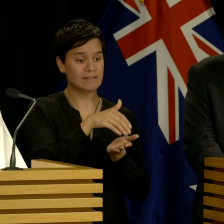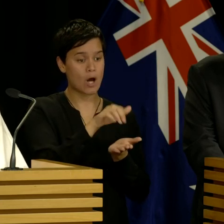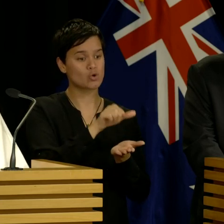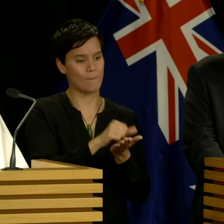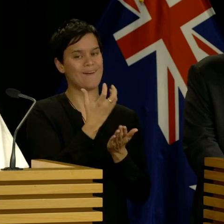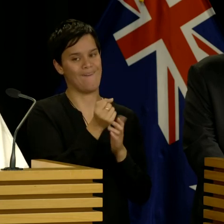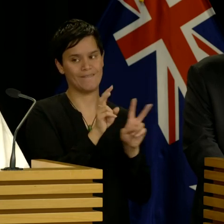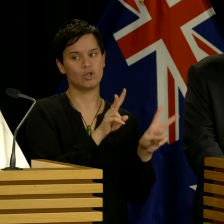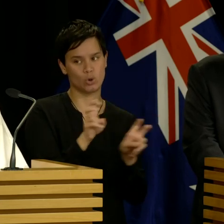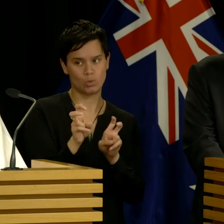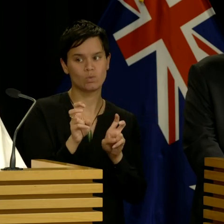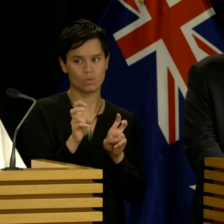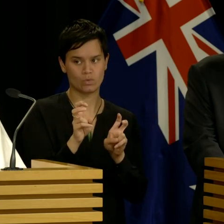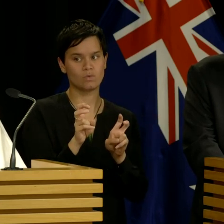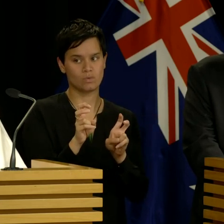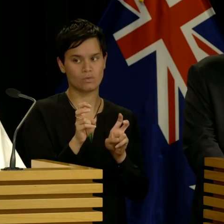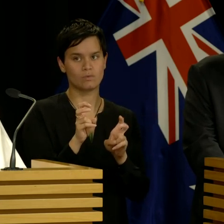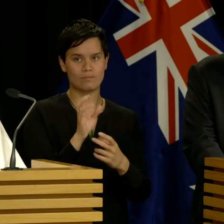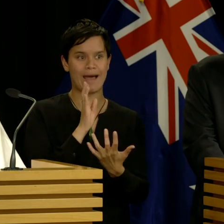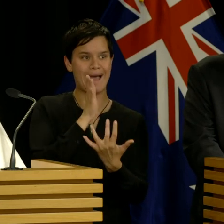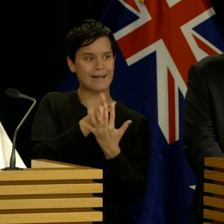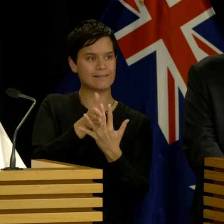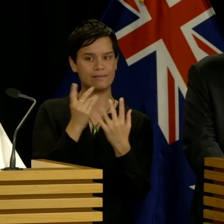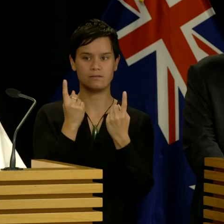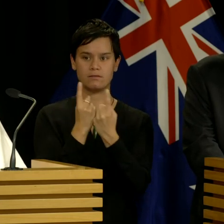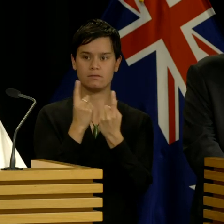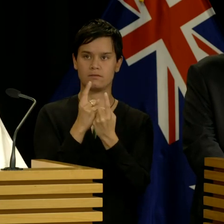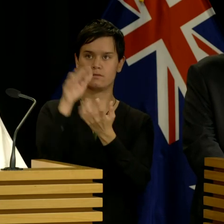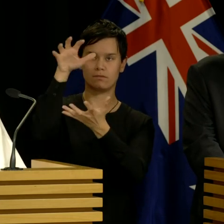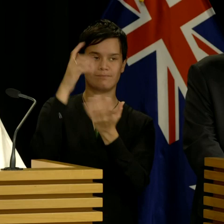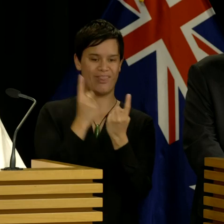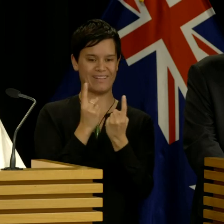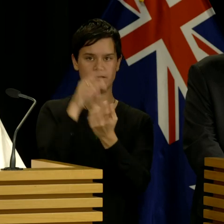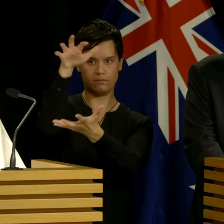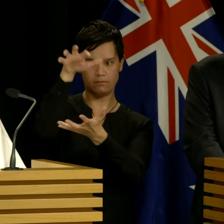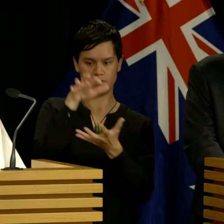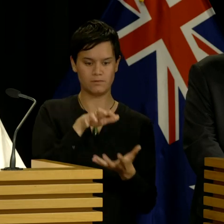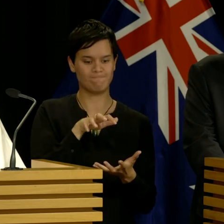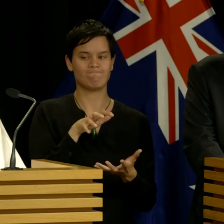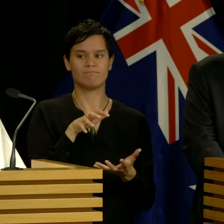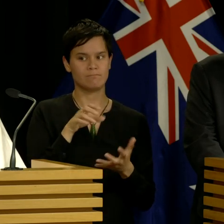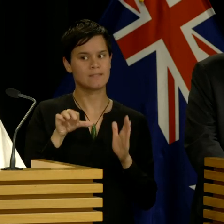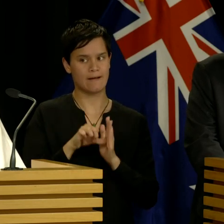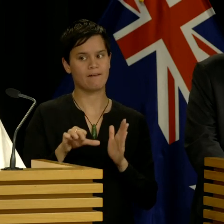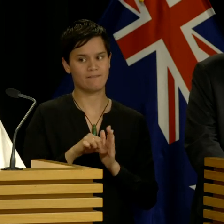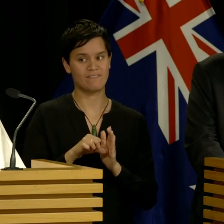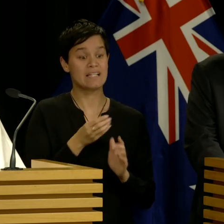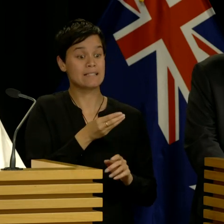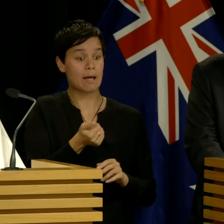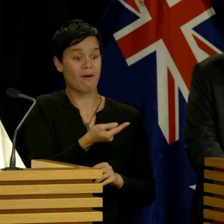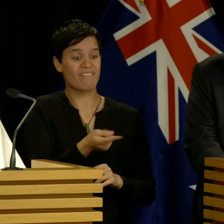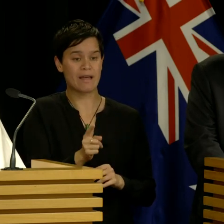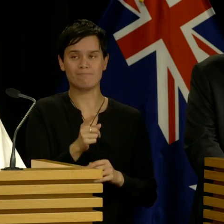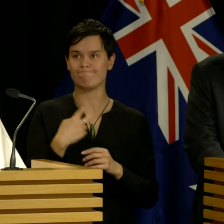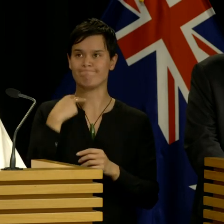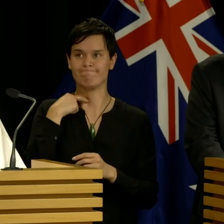particularly around accessing inventory. He did say that a number of those retailers have now either found different places in which to